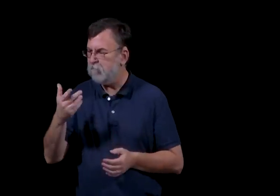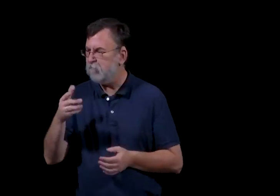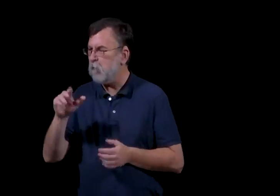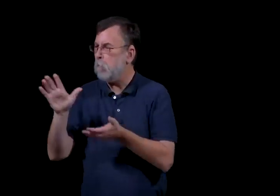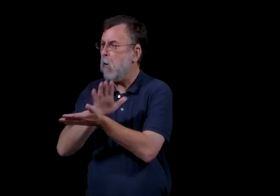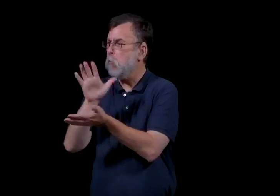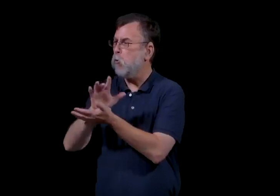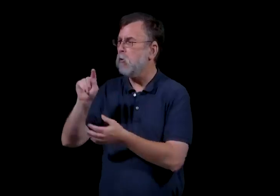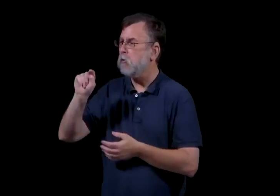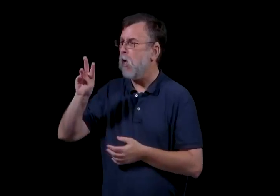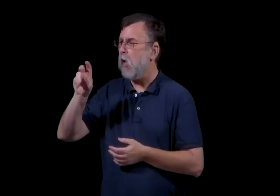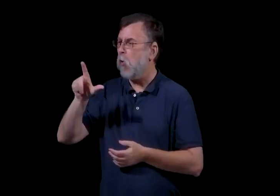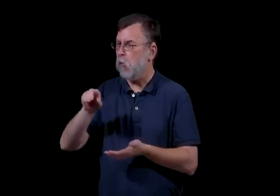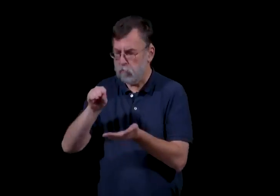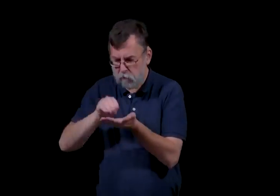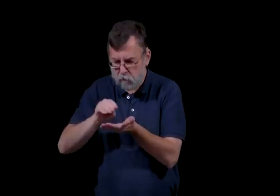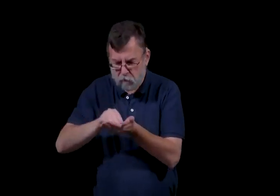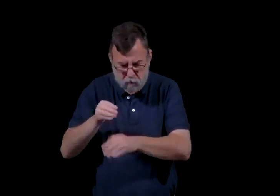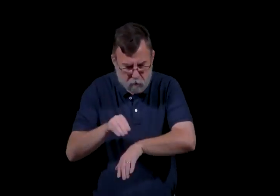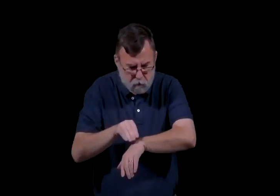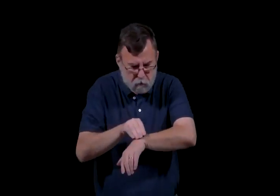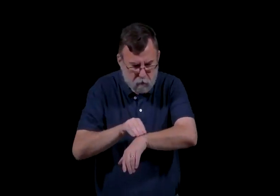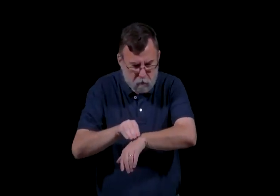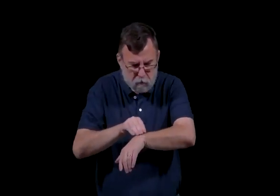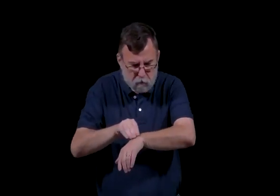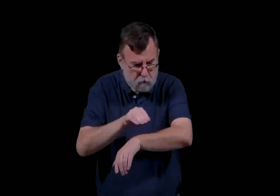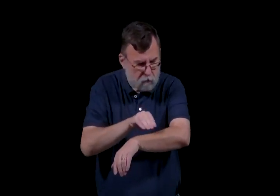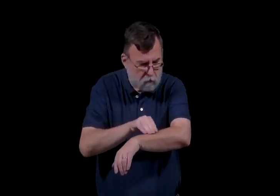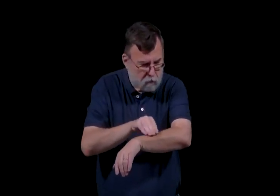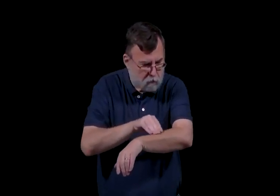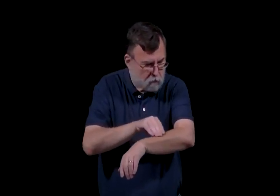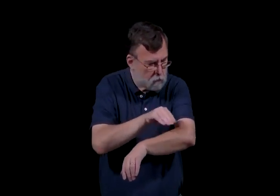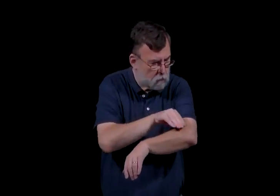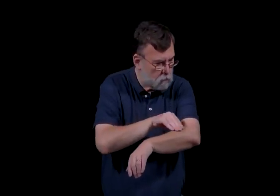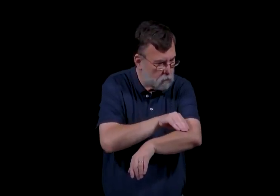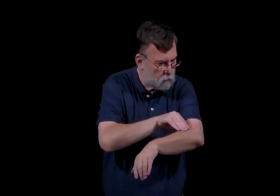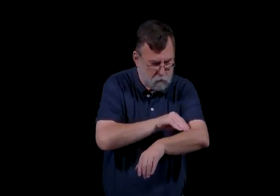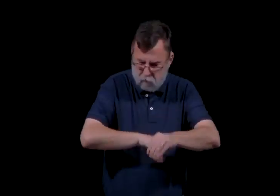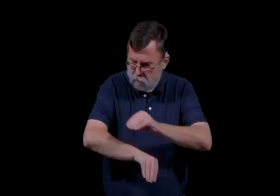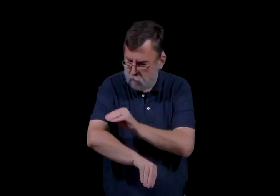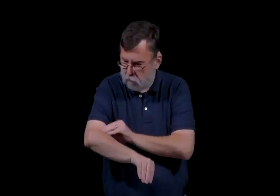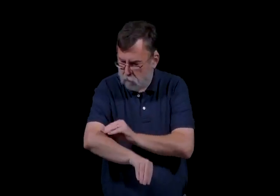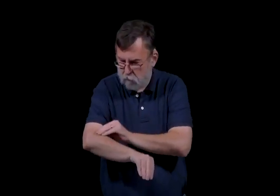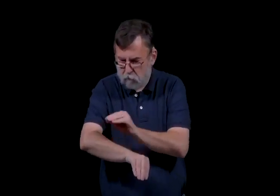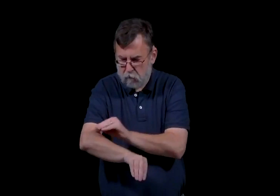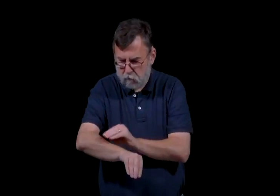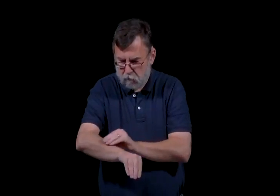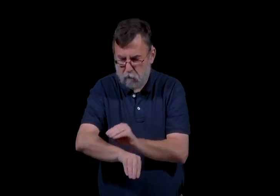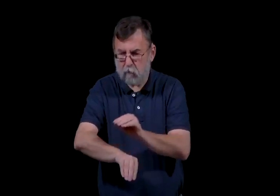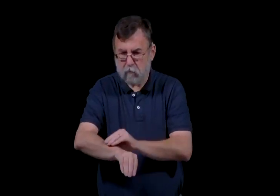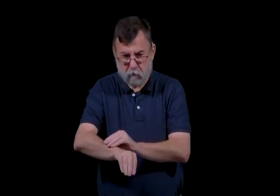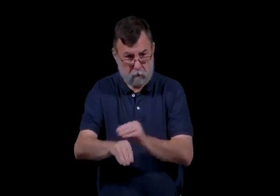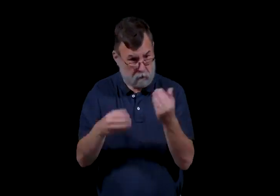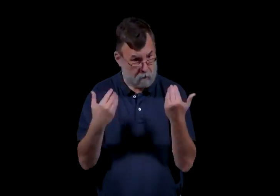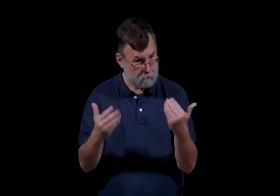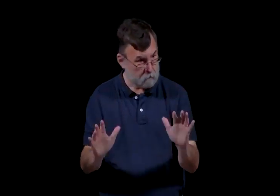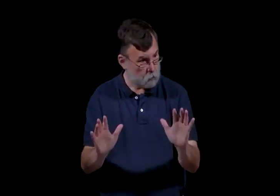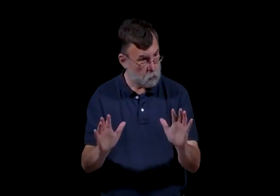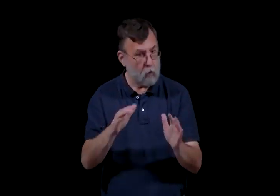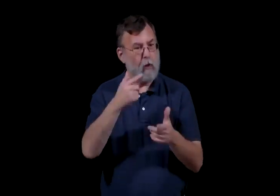He dabbed like a paper towel or something in the batter of oil and butter, or butter and pancake mix. Put it